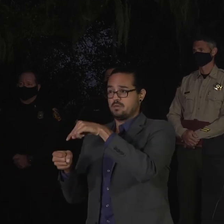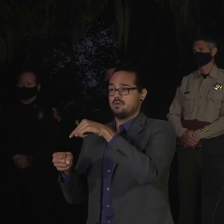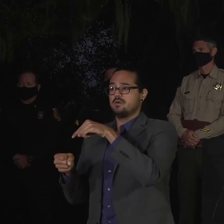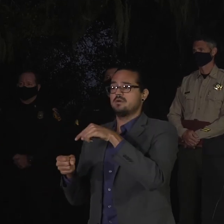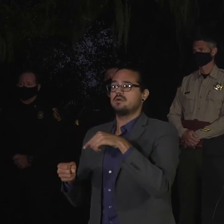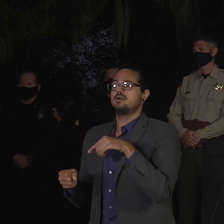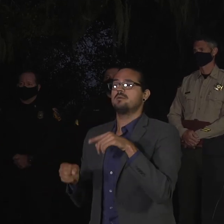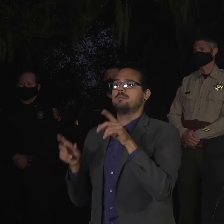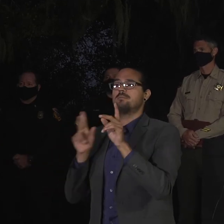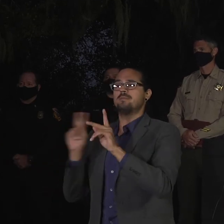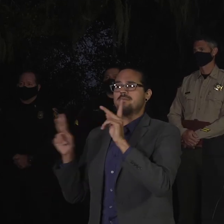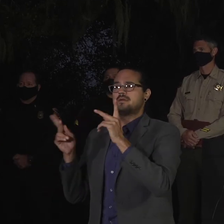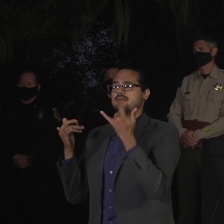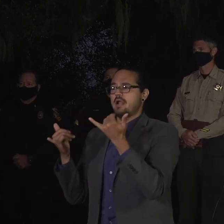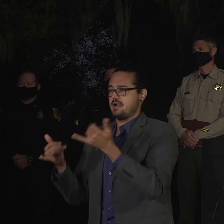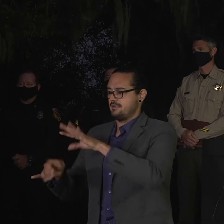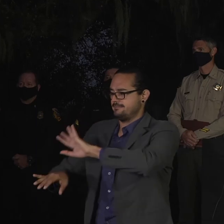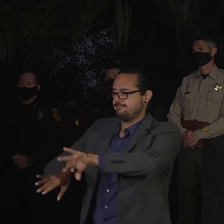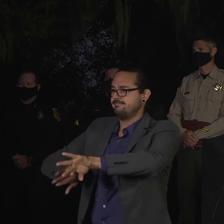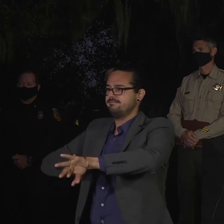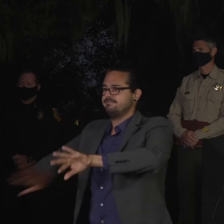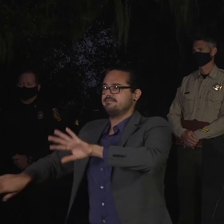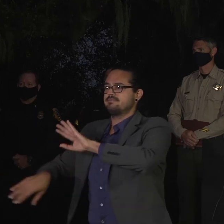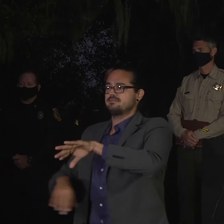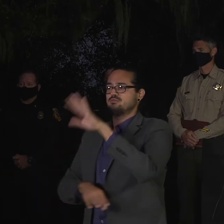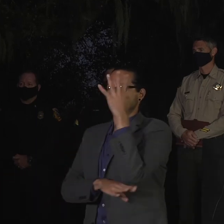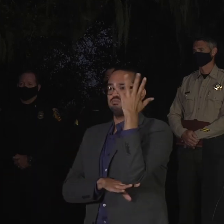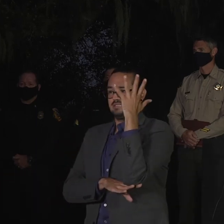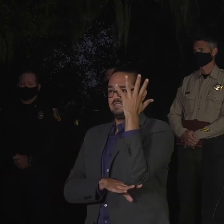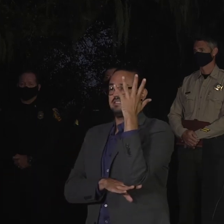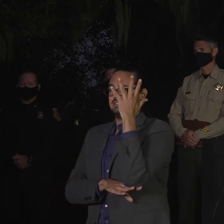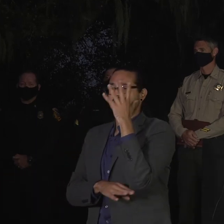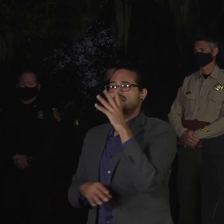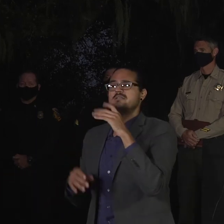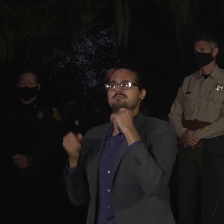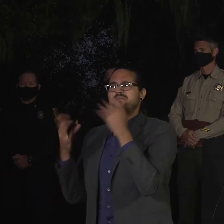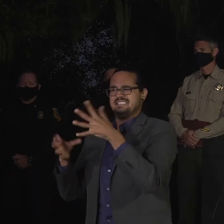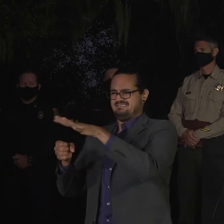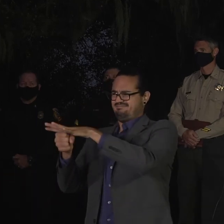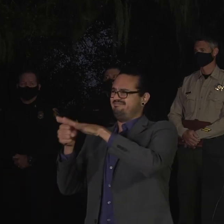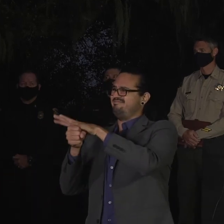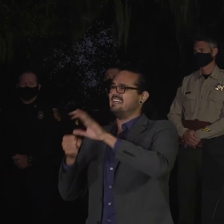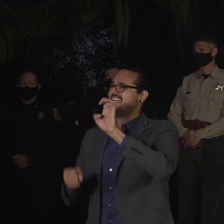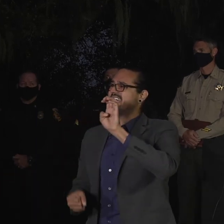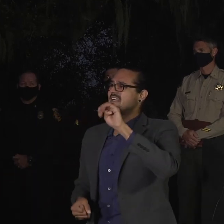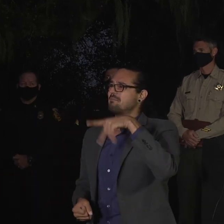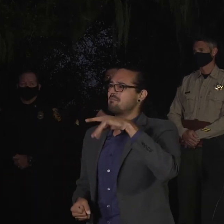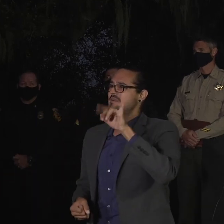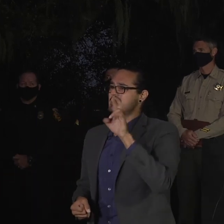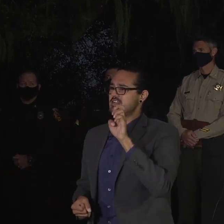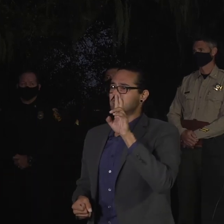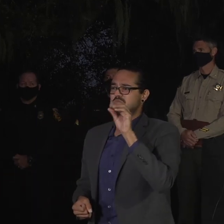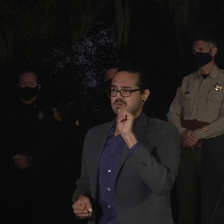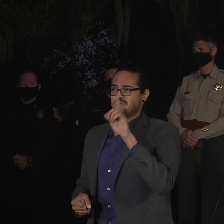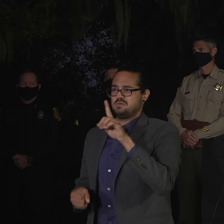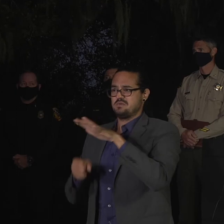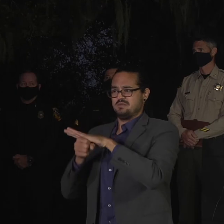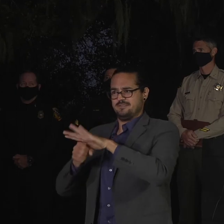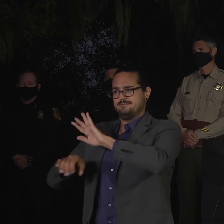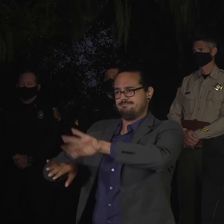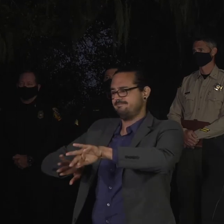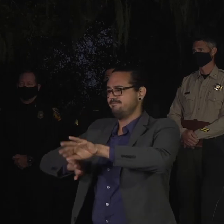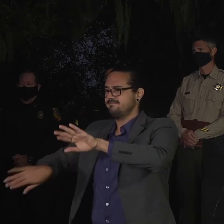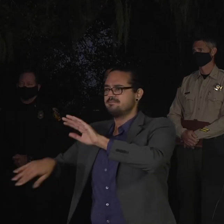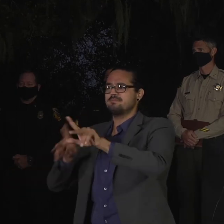them yesterday on Empire Grade Road. Are they still posing an issue for firefighters who are out there?